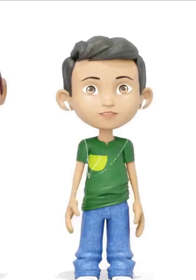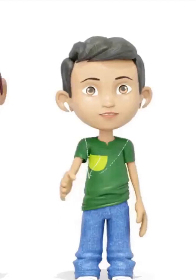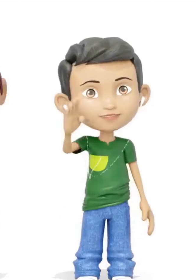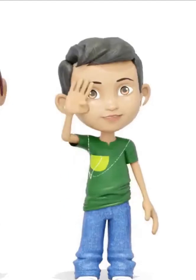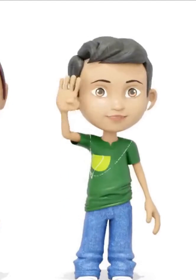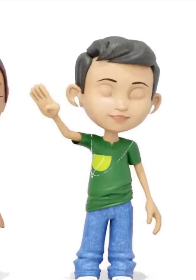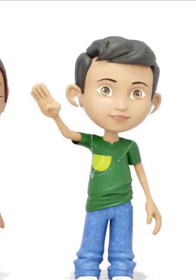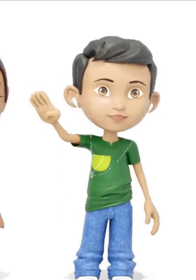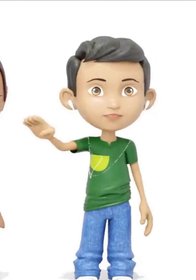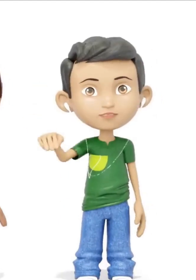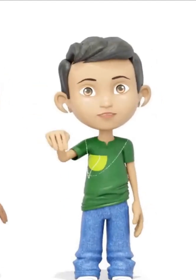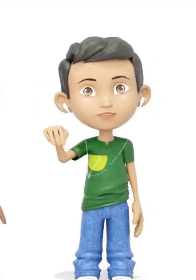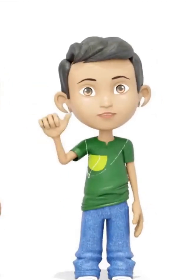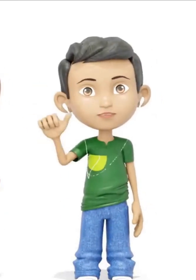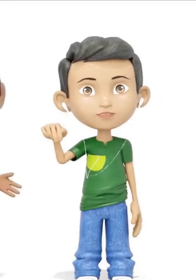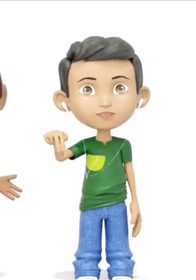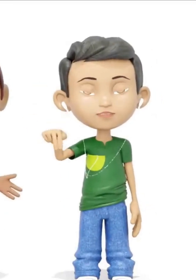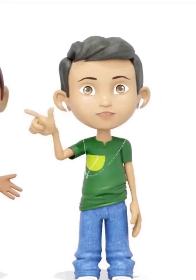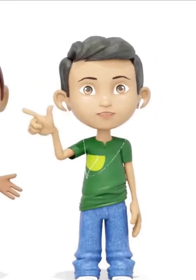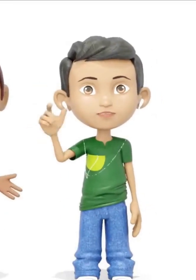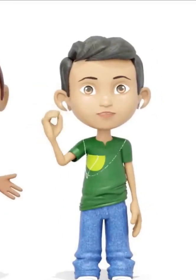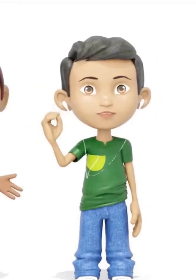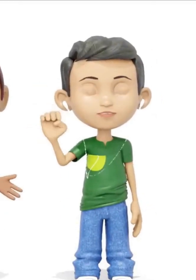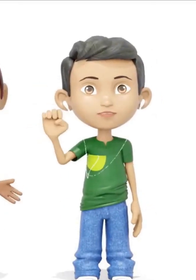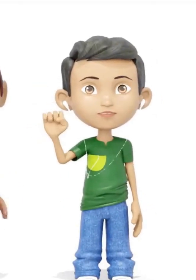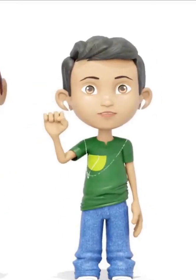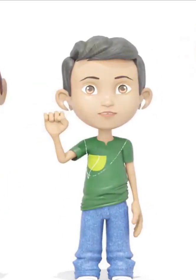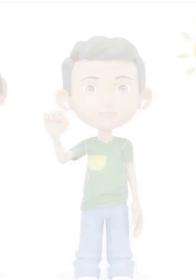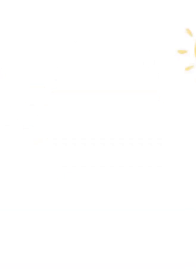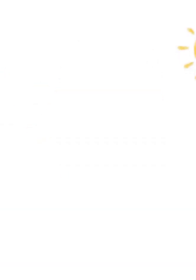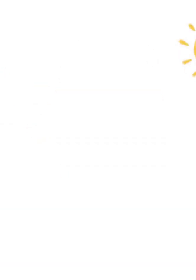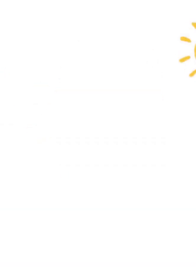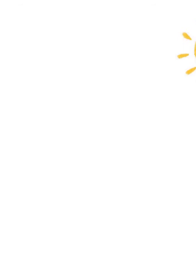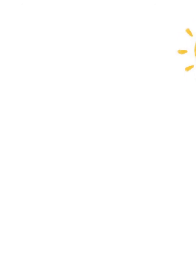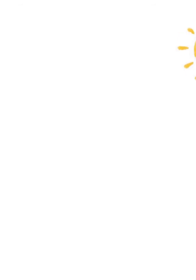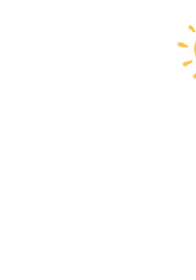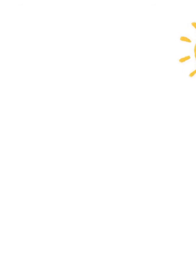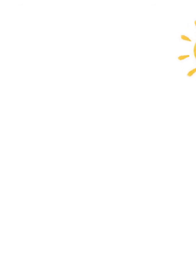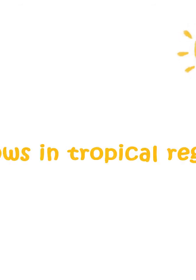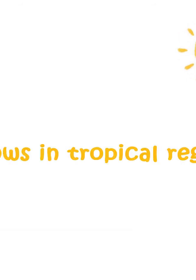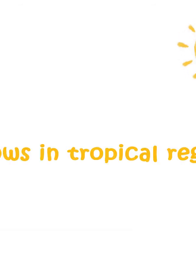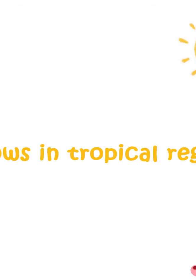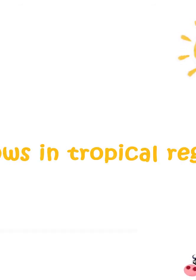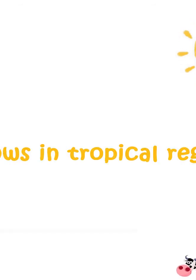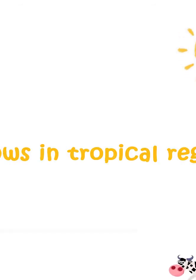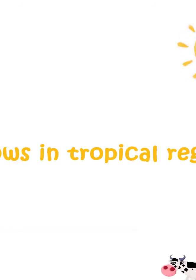Hello everyone. Today, let's talk about mangoes. A mango is a yummy fruit and it typically grows in tropical